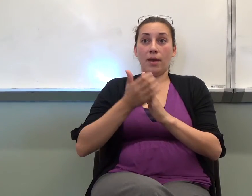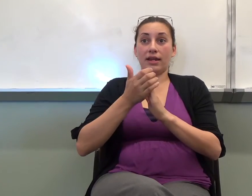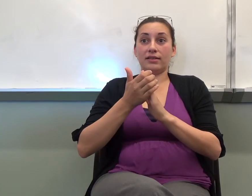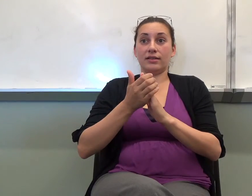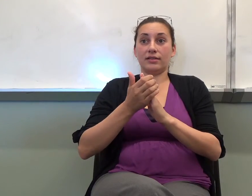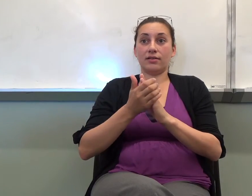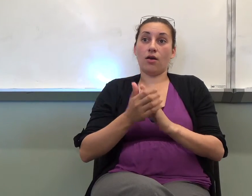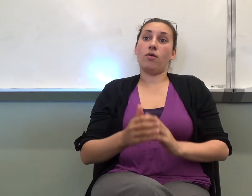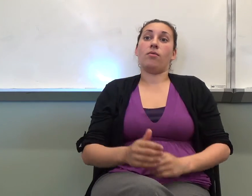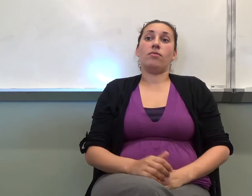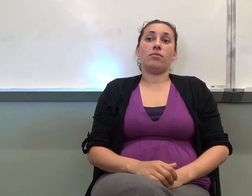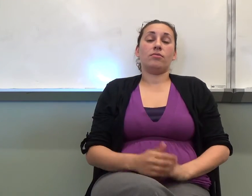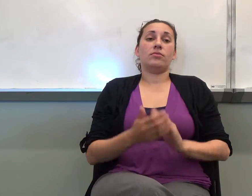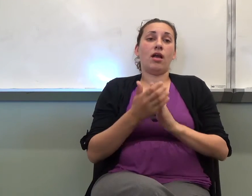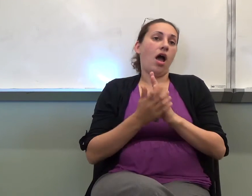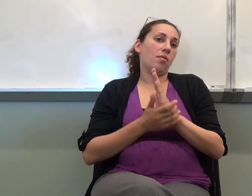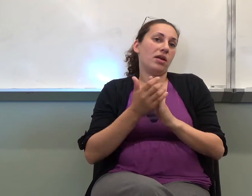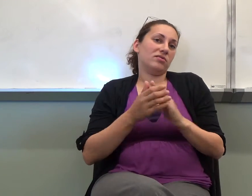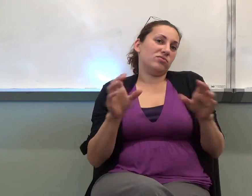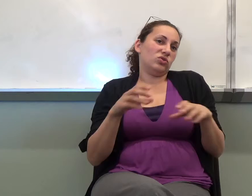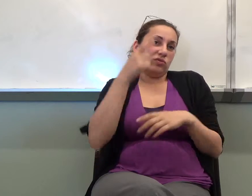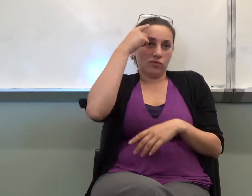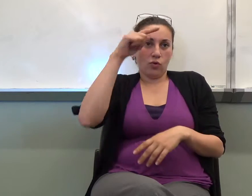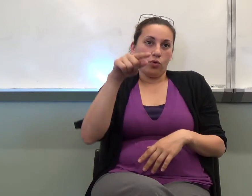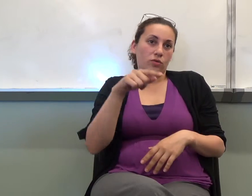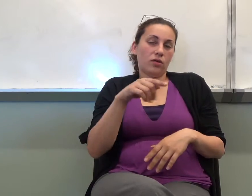of thing. Okay, that is a pie chart.